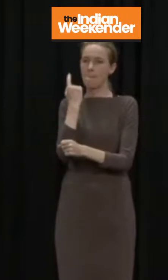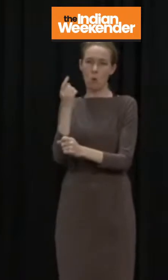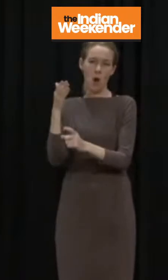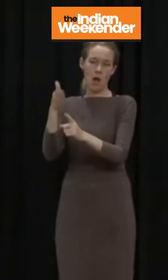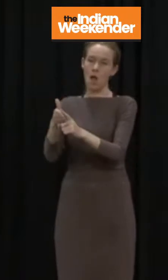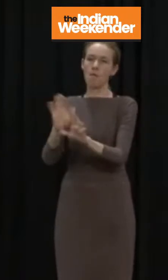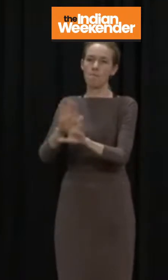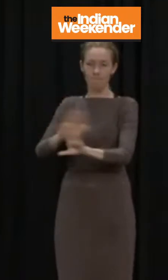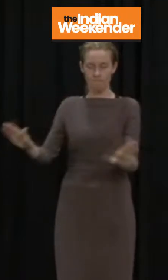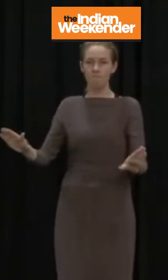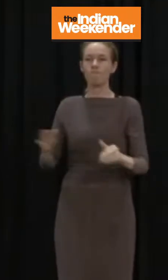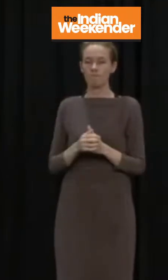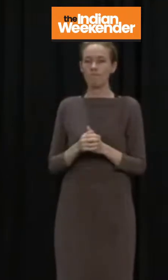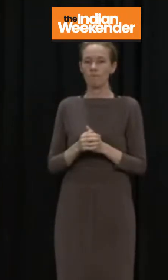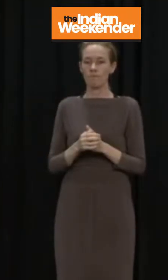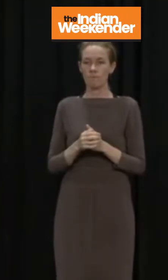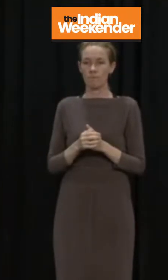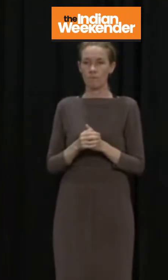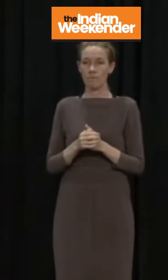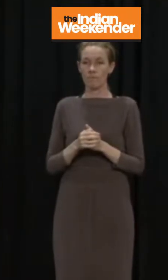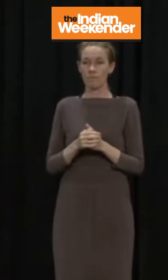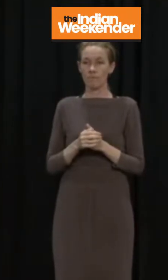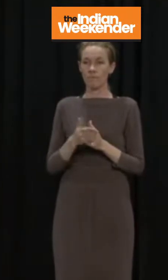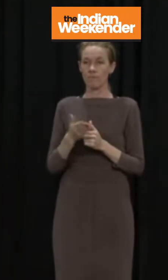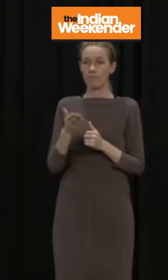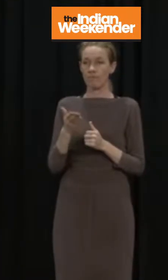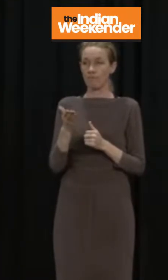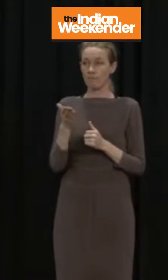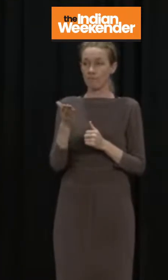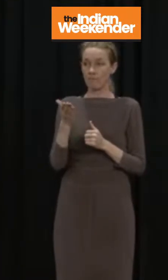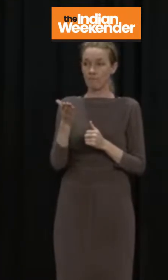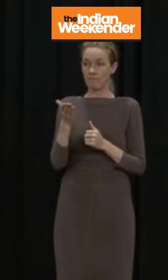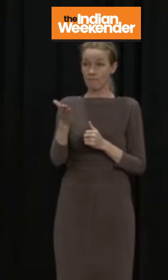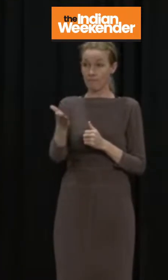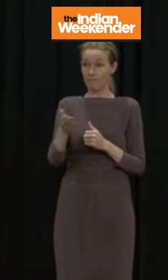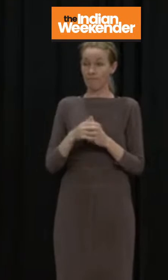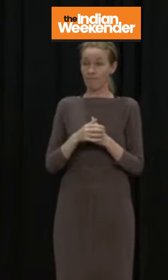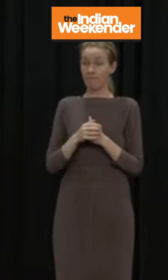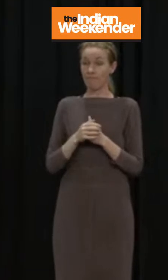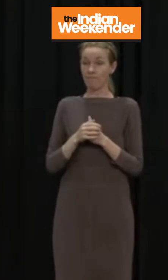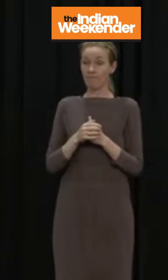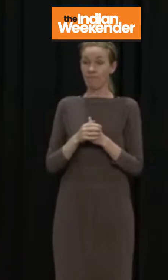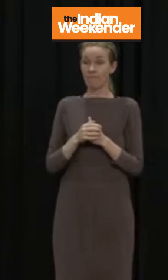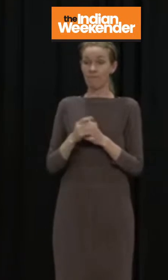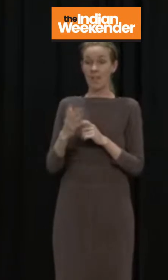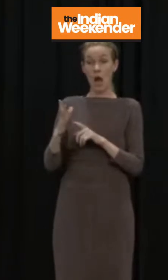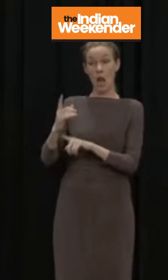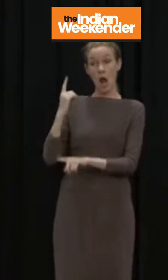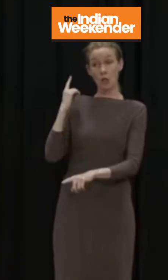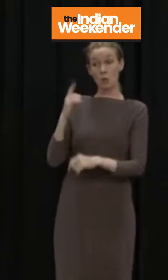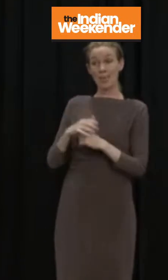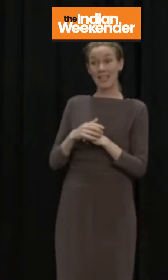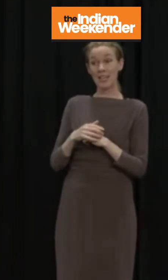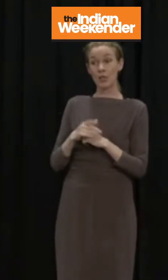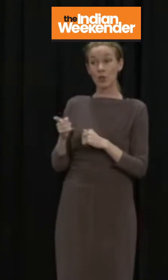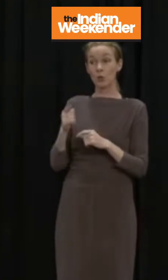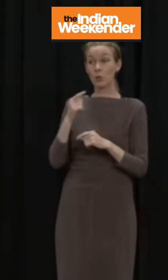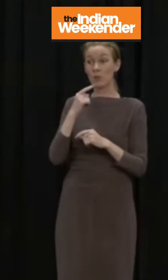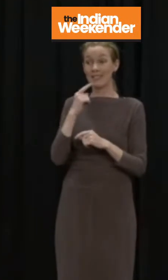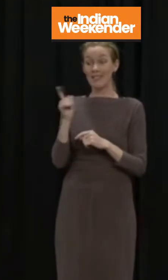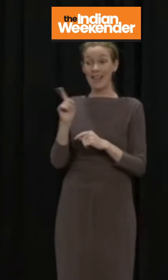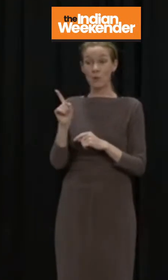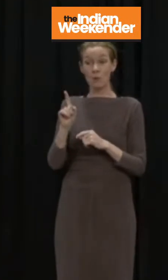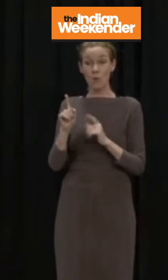activities here. A little over a week ago, you stood here and said that the National Party's plan would mean that we get COVID for Christmas.